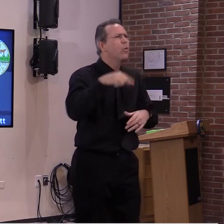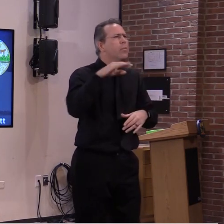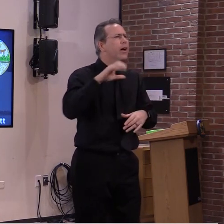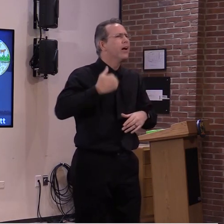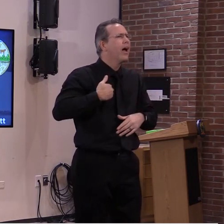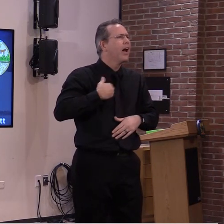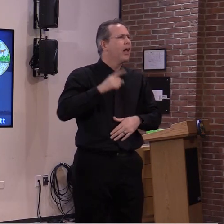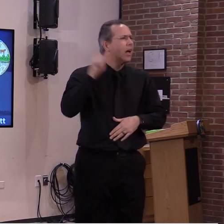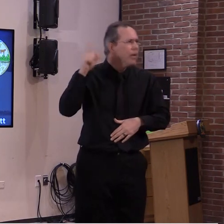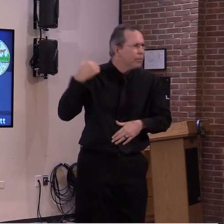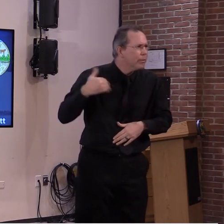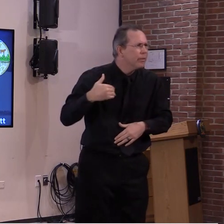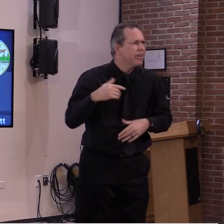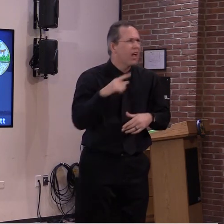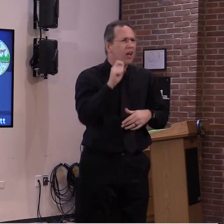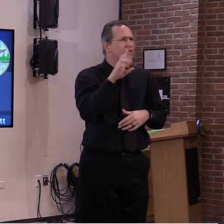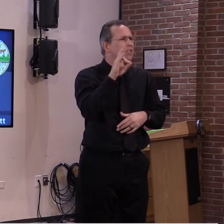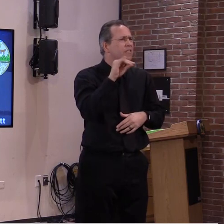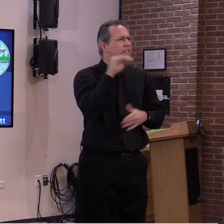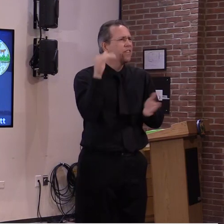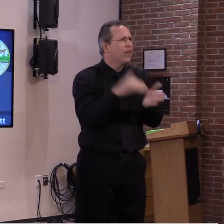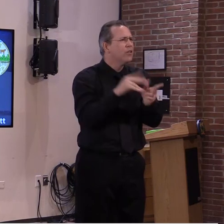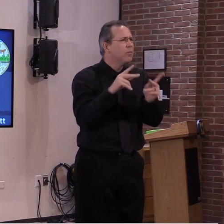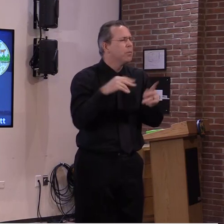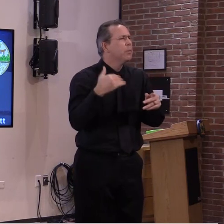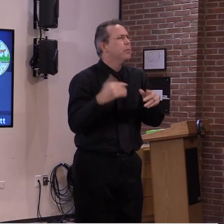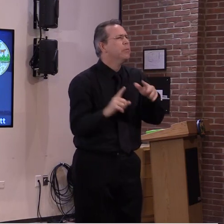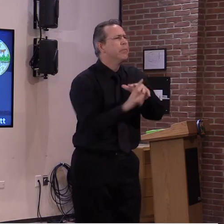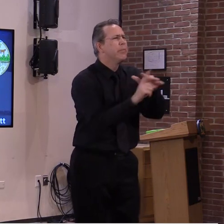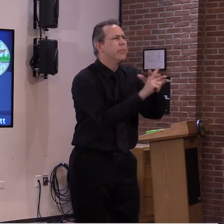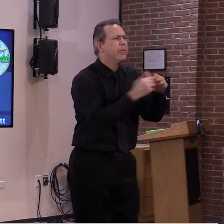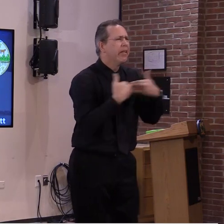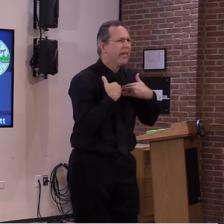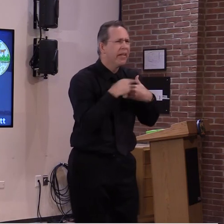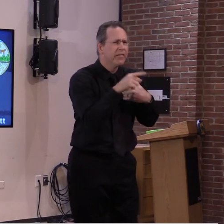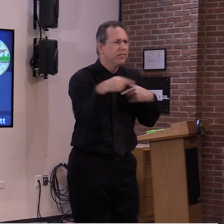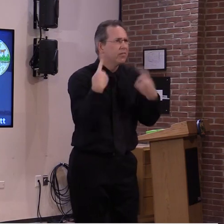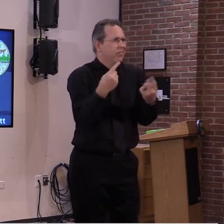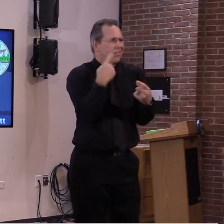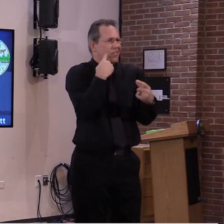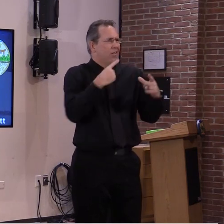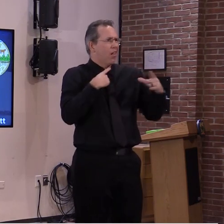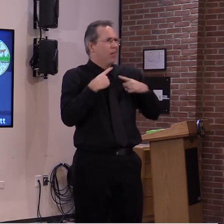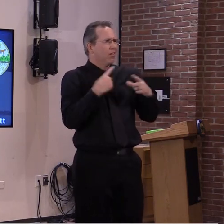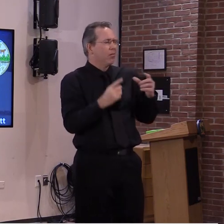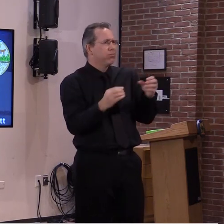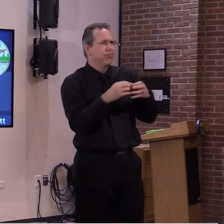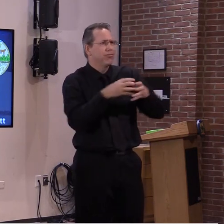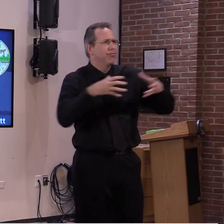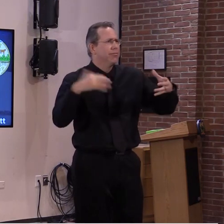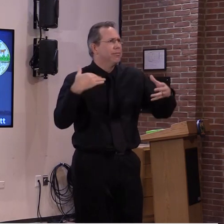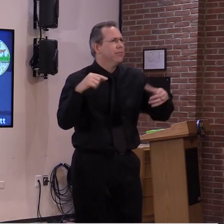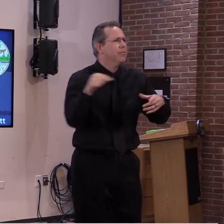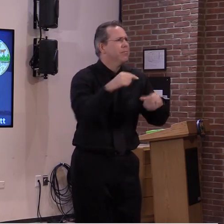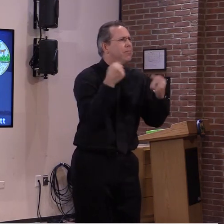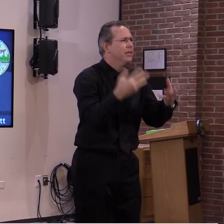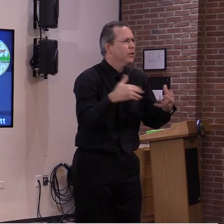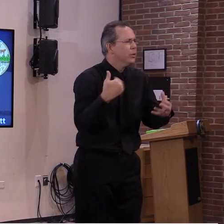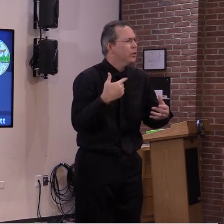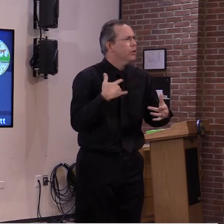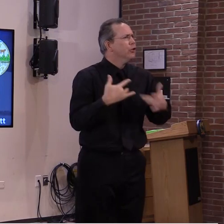new cases over the holidays. These numbers alone are troubling, but it's not just the